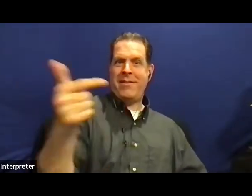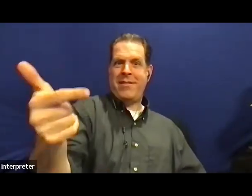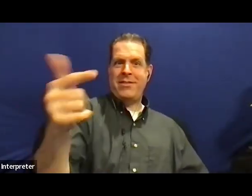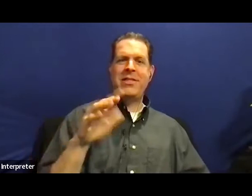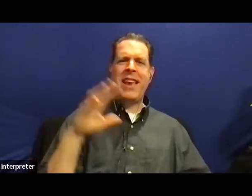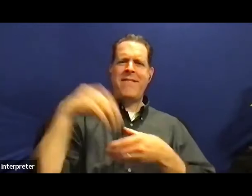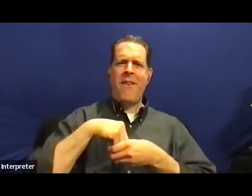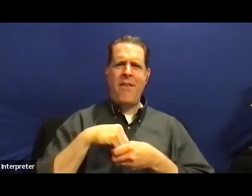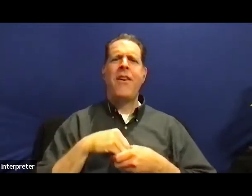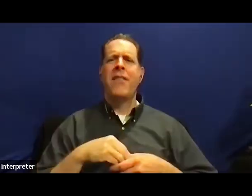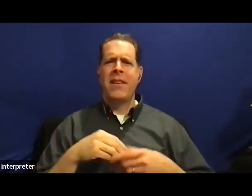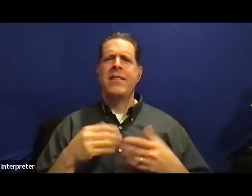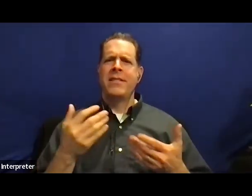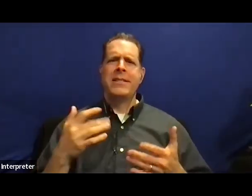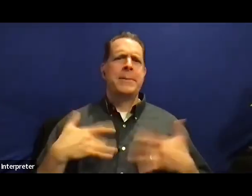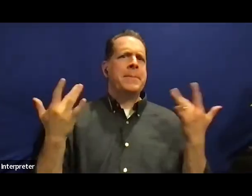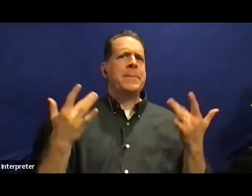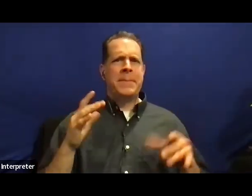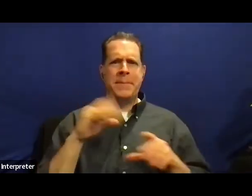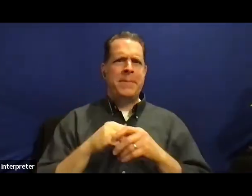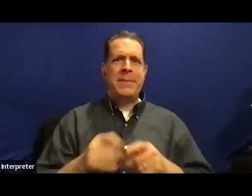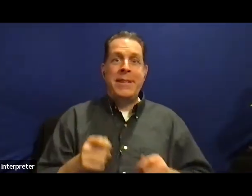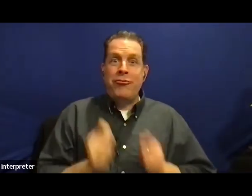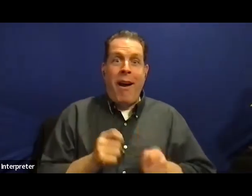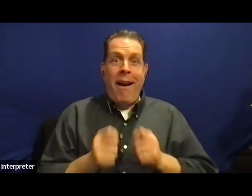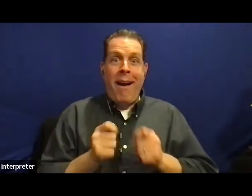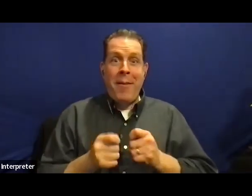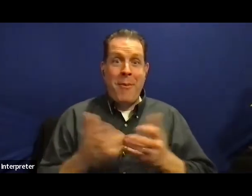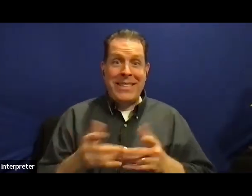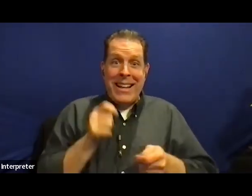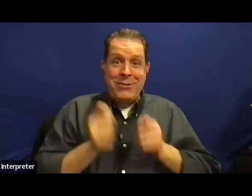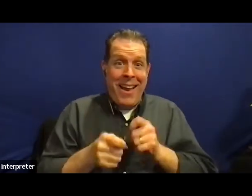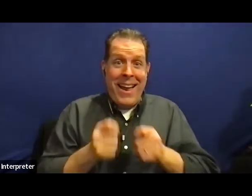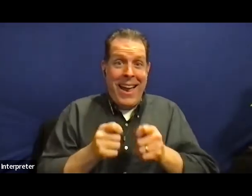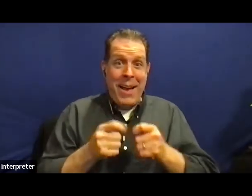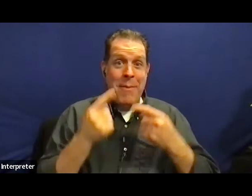great time for that impromptu drum roll, please.